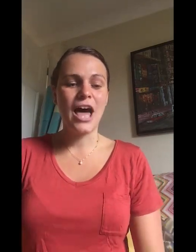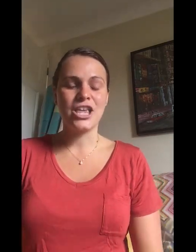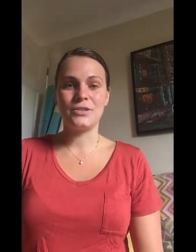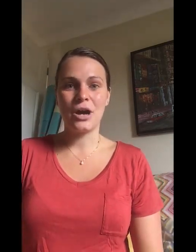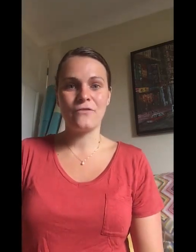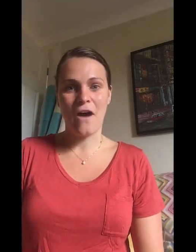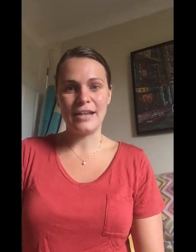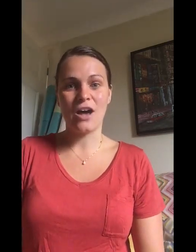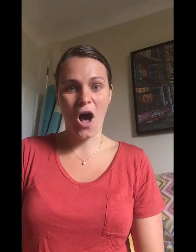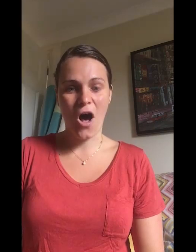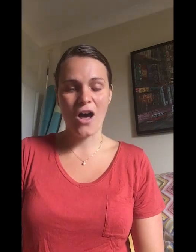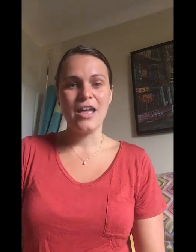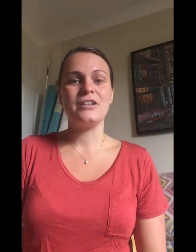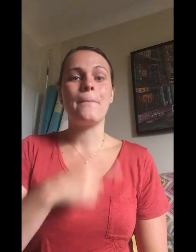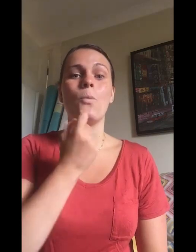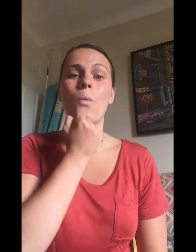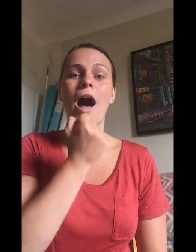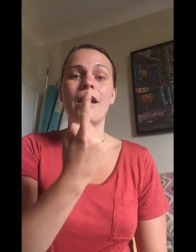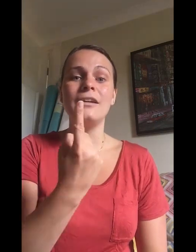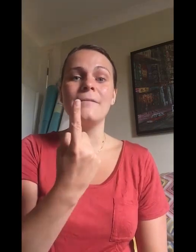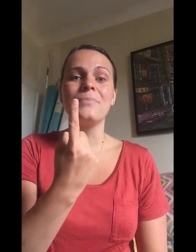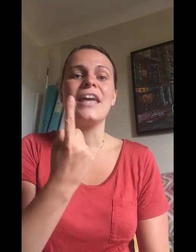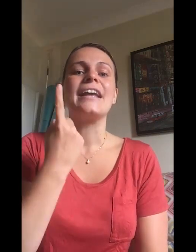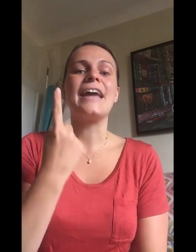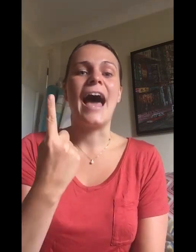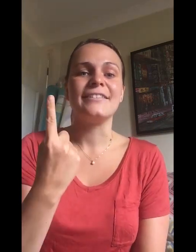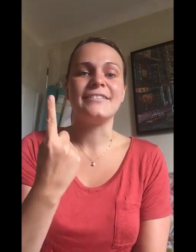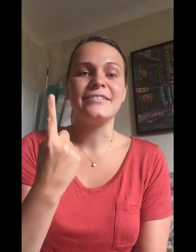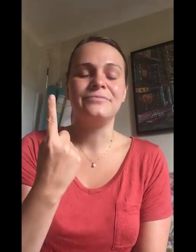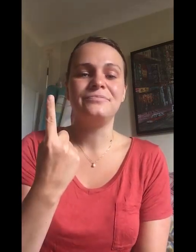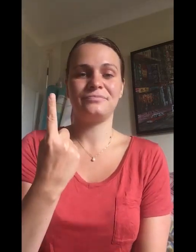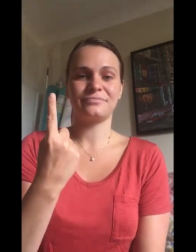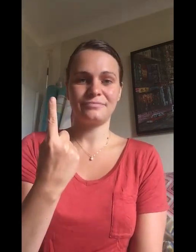you to go and find are number 1, cat.